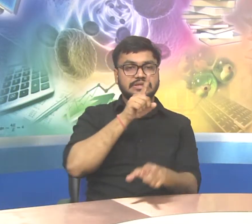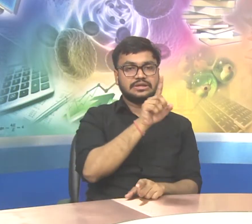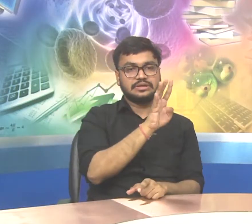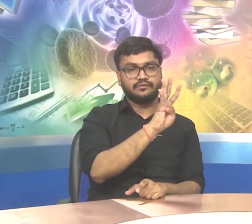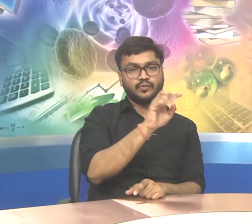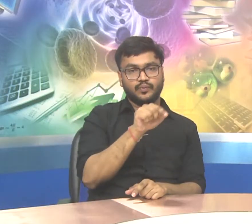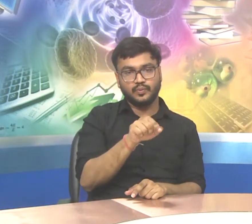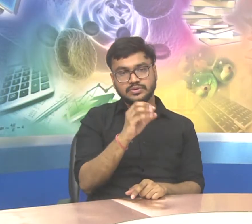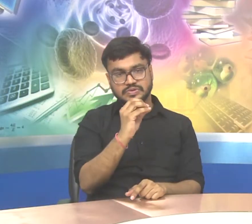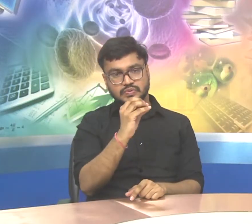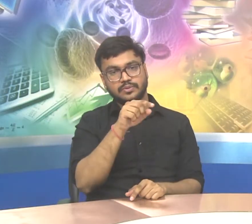years ago.